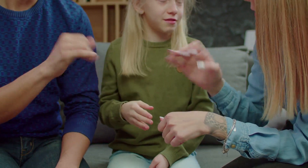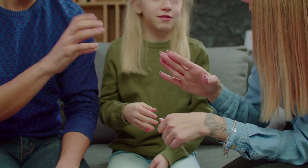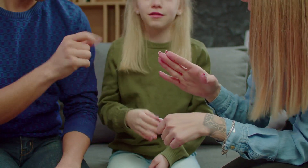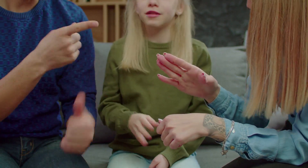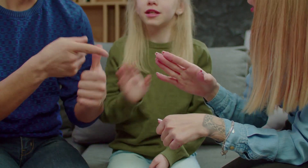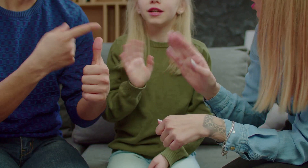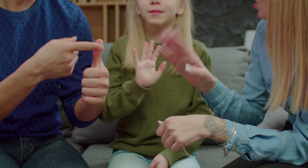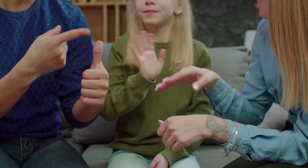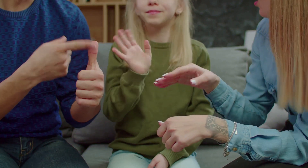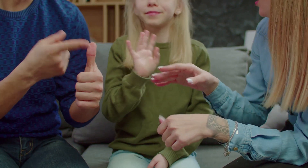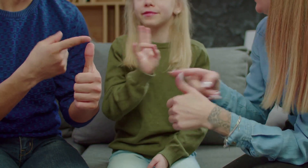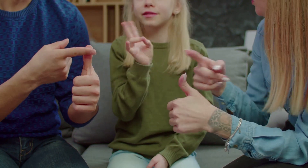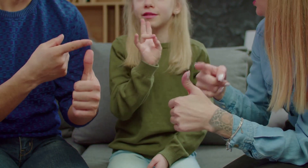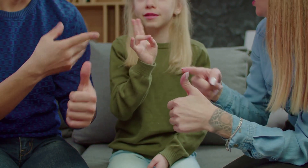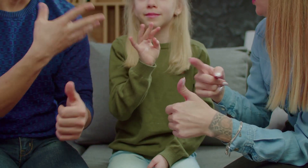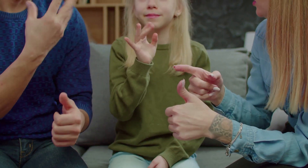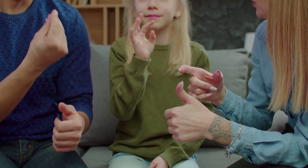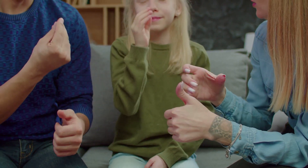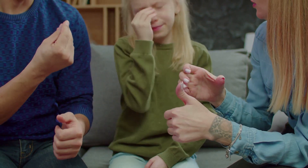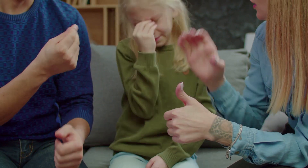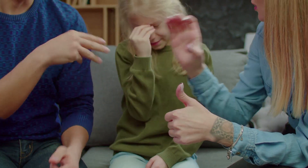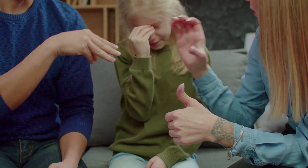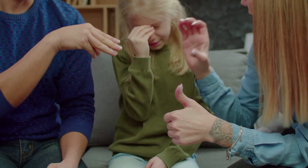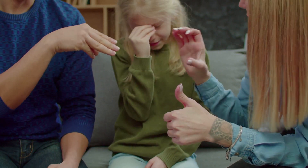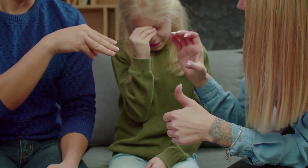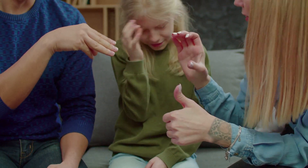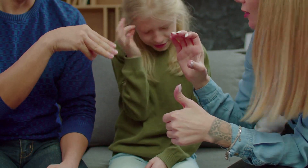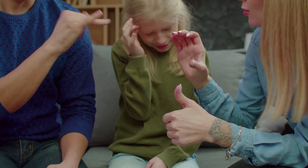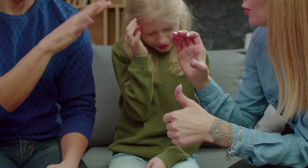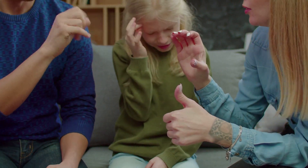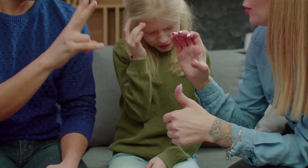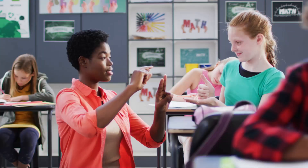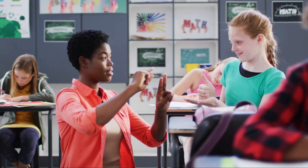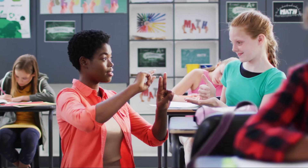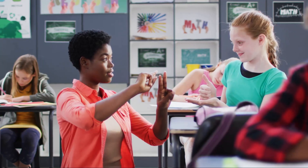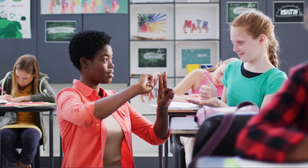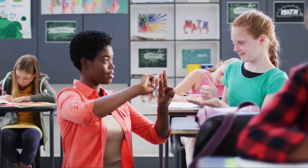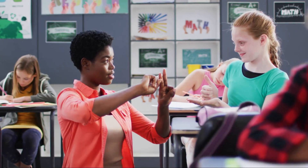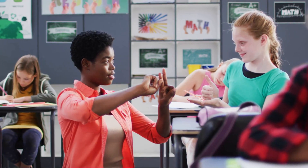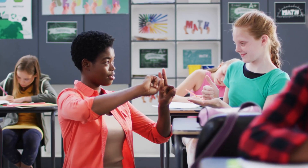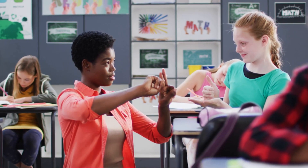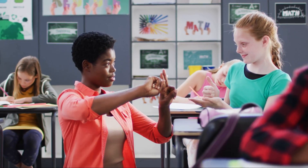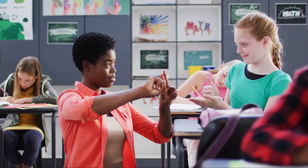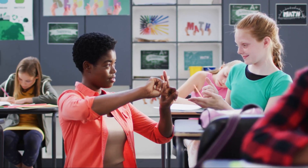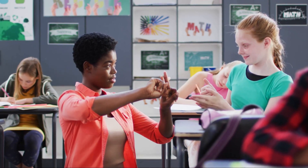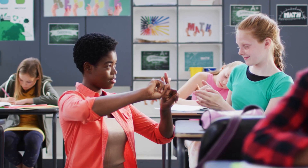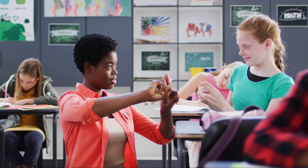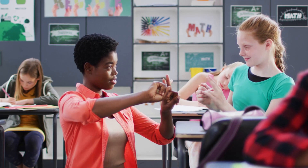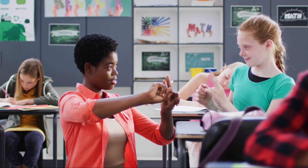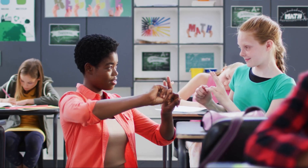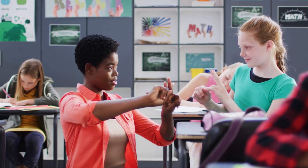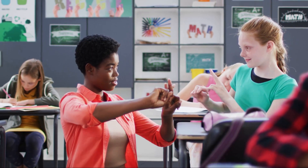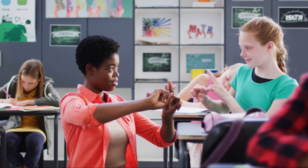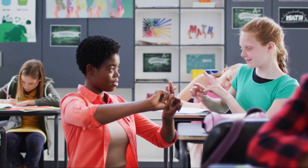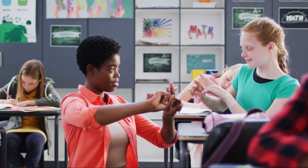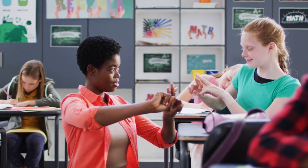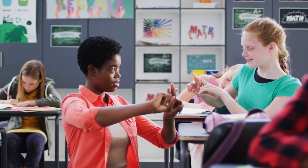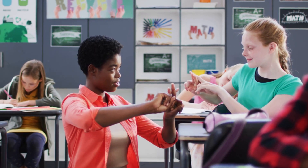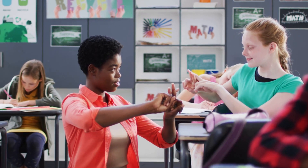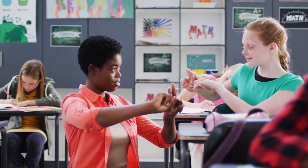and her role as the interpreter for her deaf family. It's a film that beautifully incorporates sign languages, bridging the